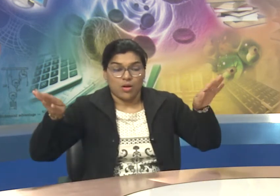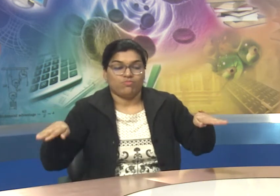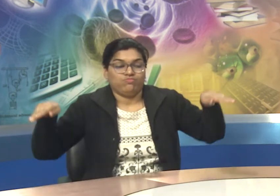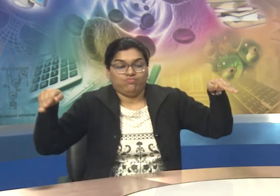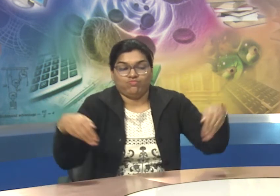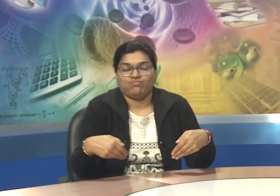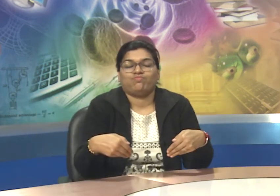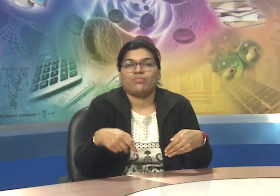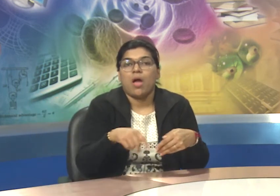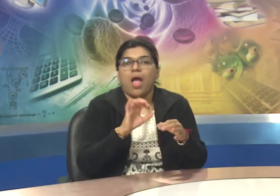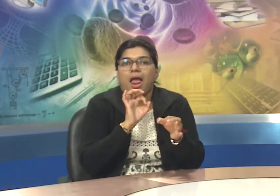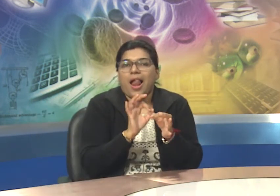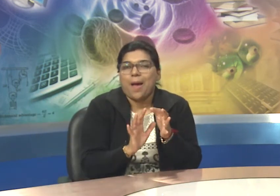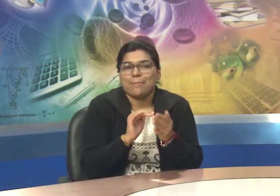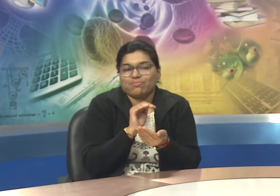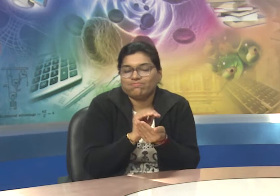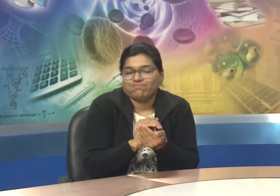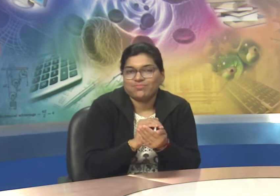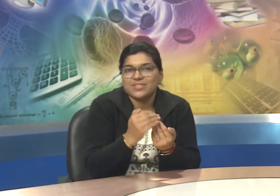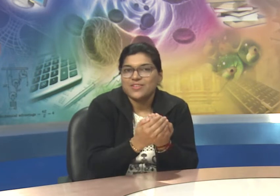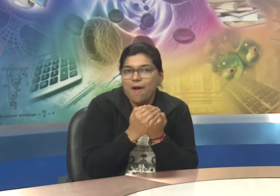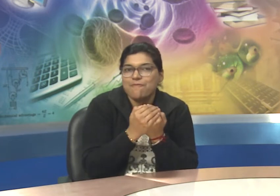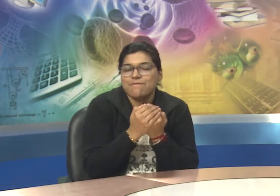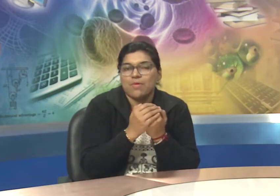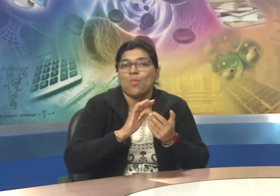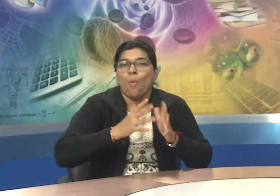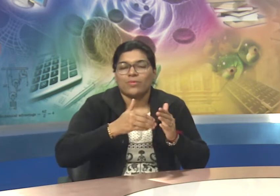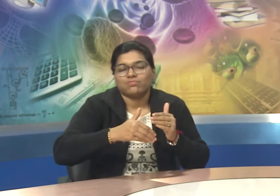and birds which are covered with feathers,